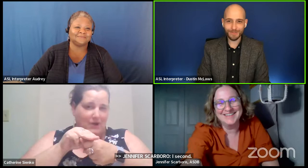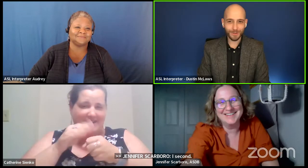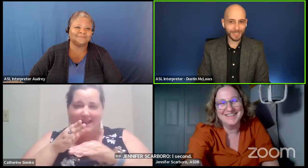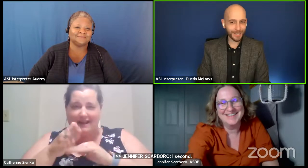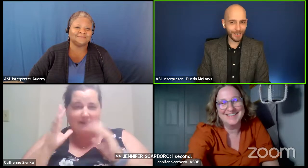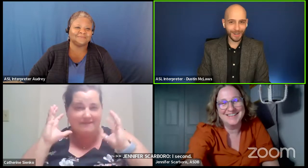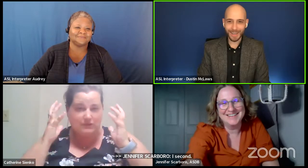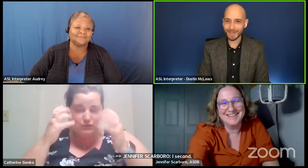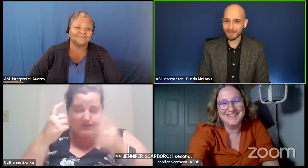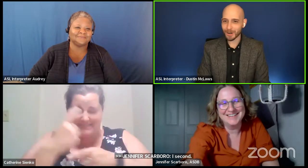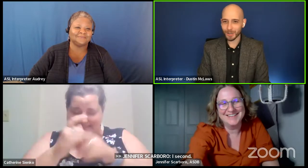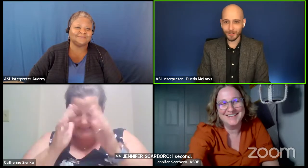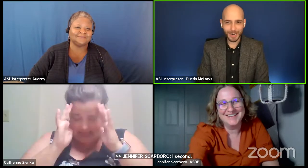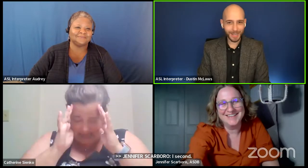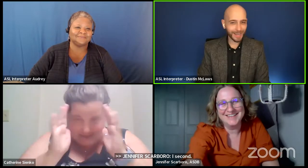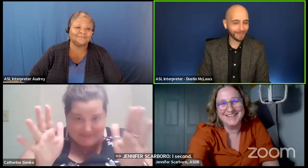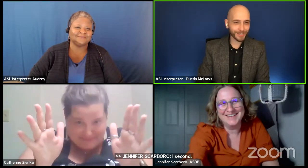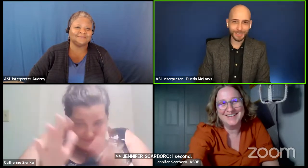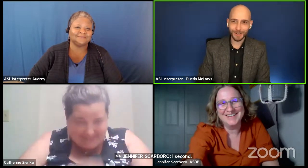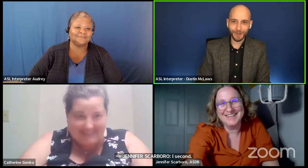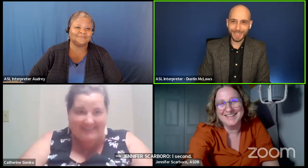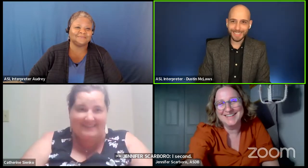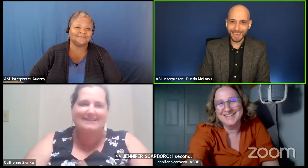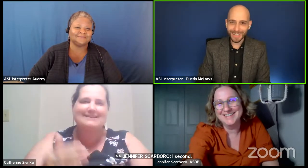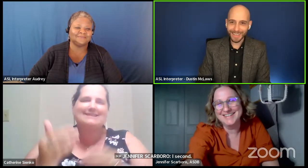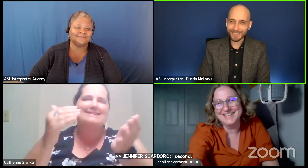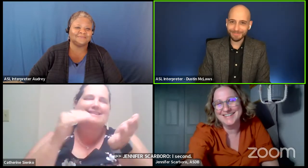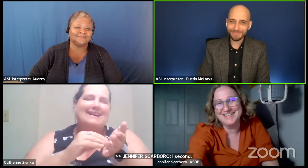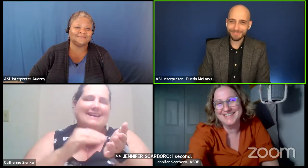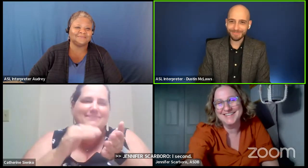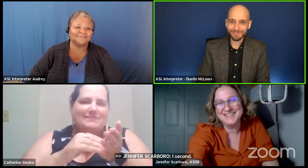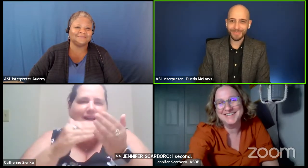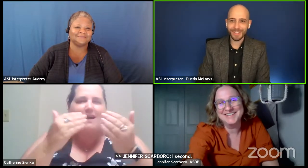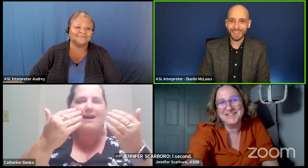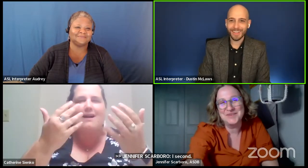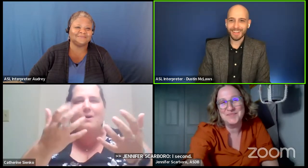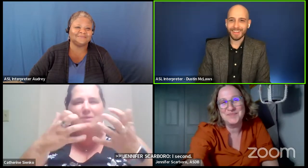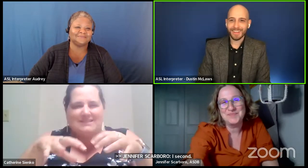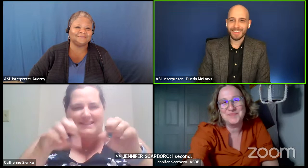am ready for dinner and a margarita after such a crazy day.